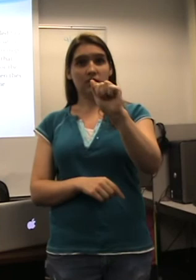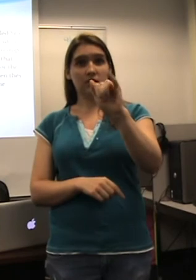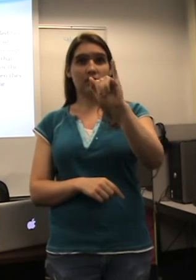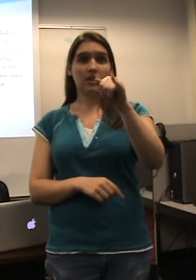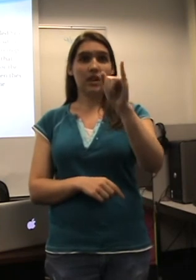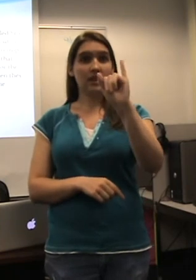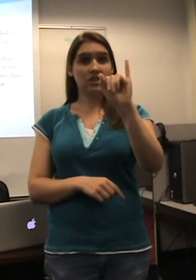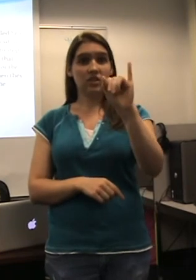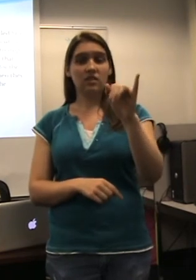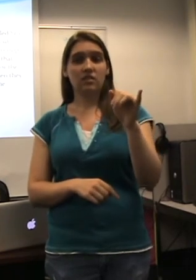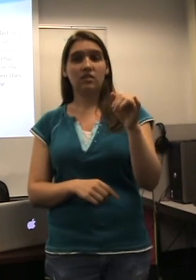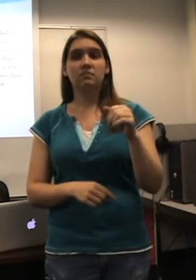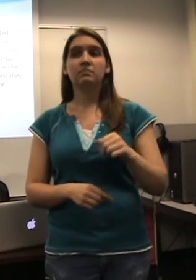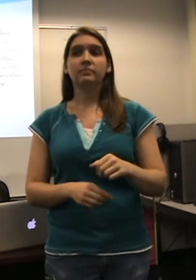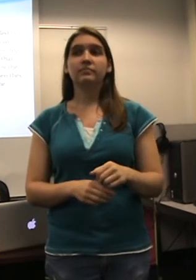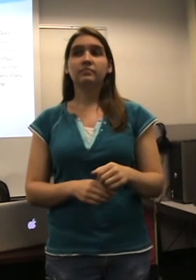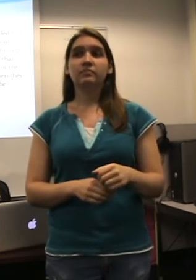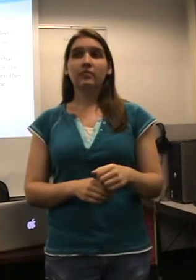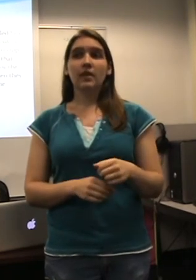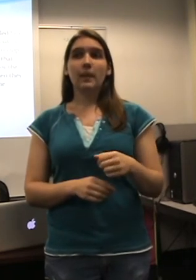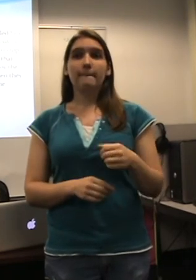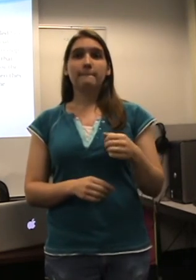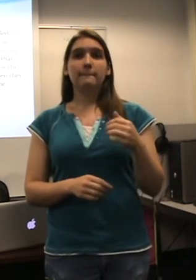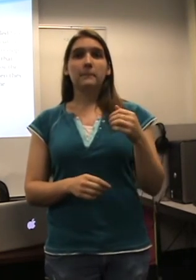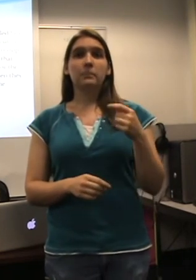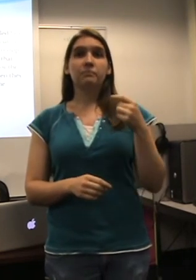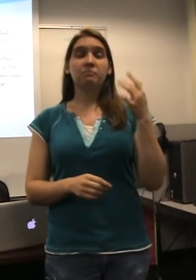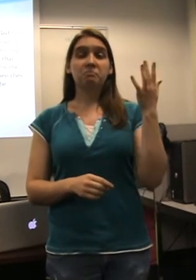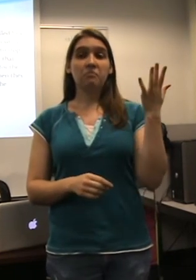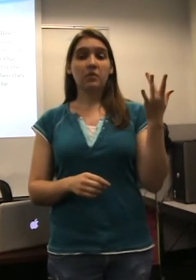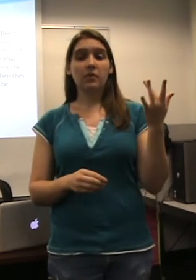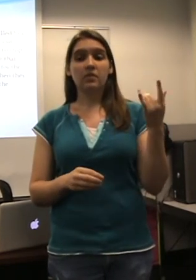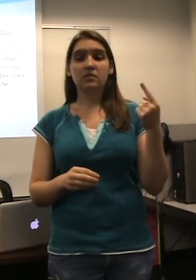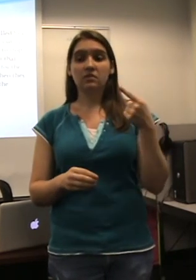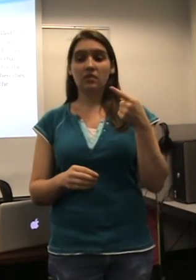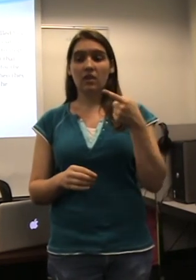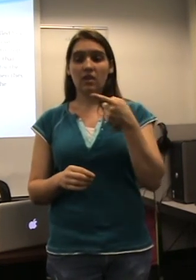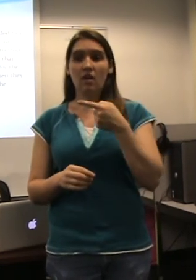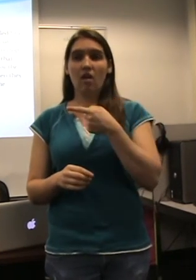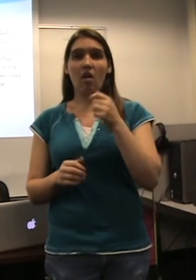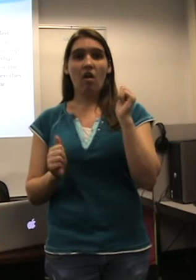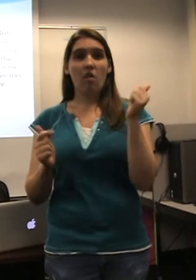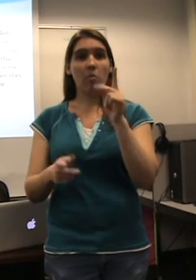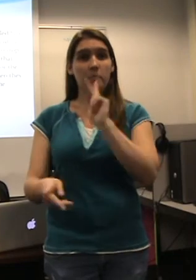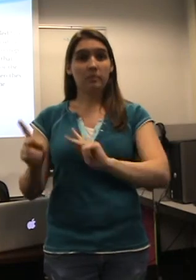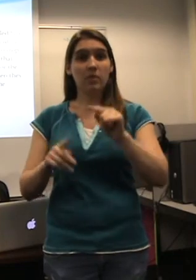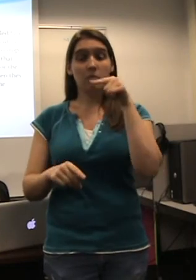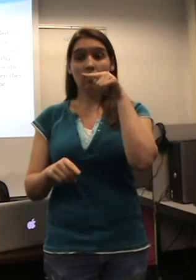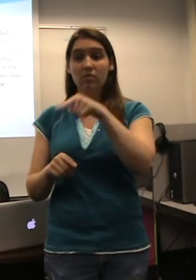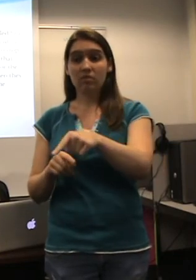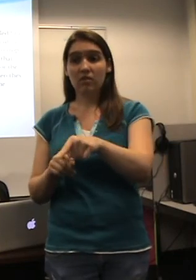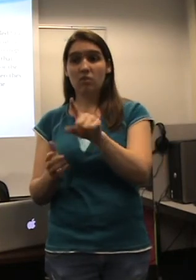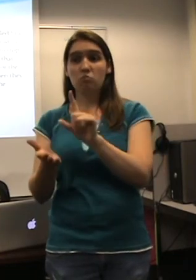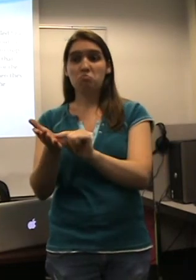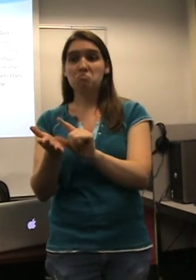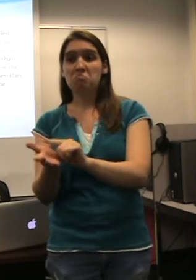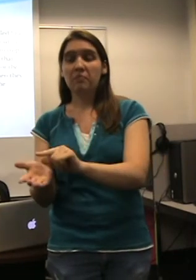think that because of all the press around, they are not killing as many dolphins, but once they leave, all the dolphins will